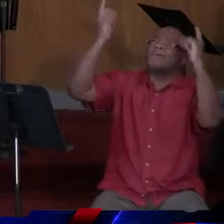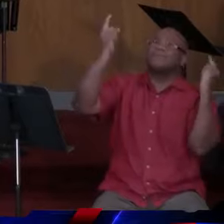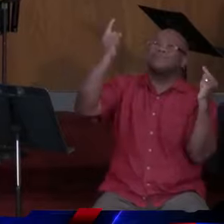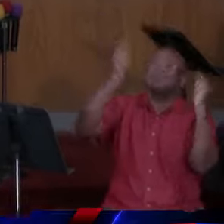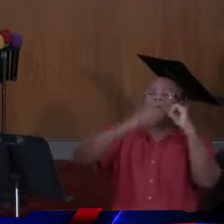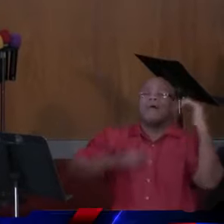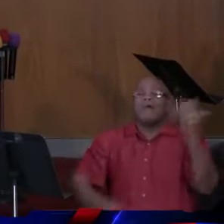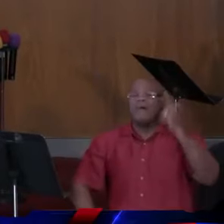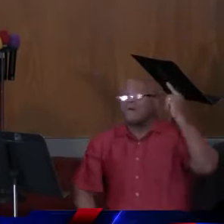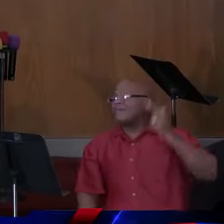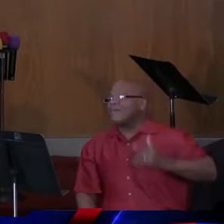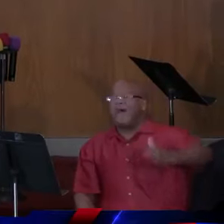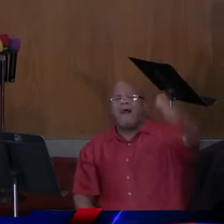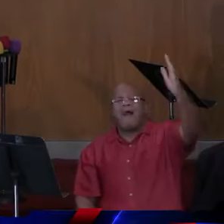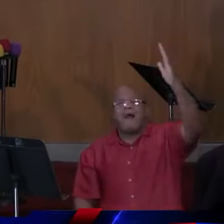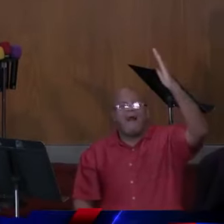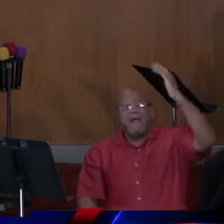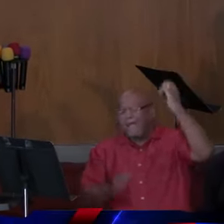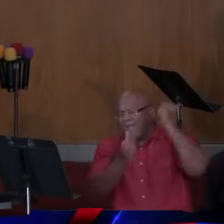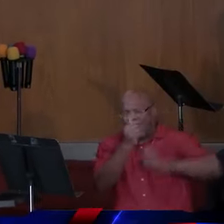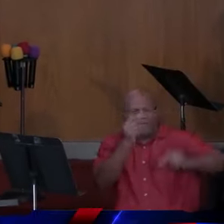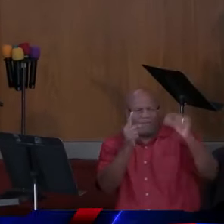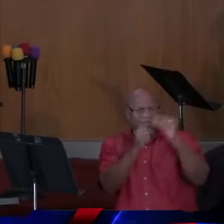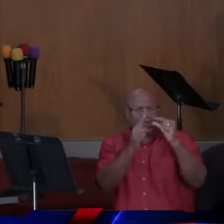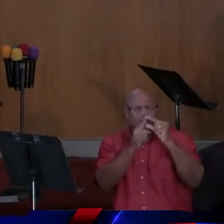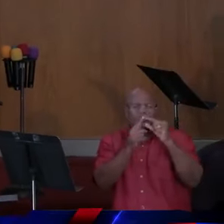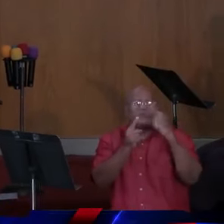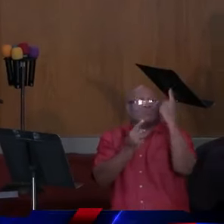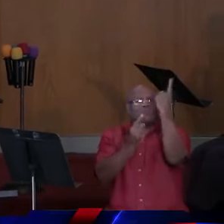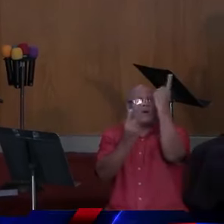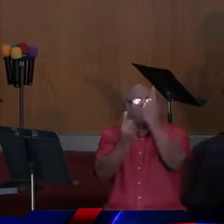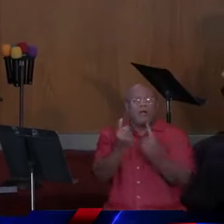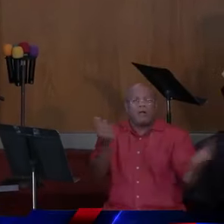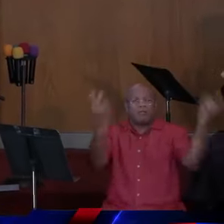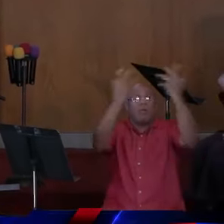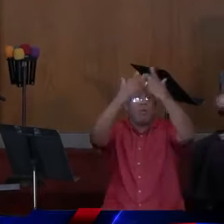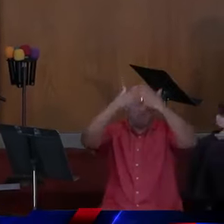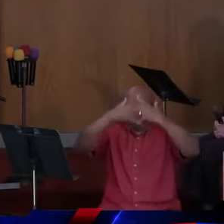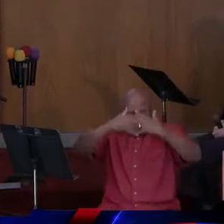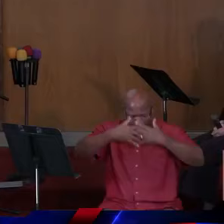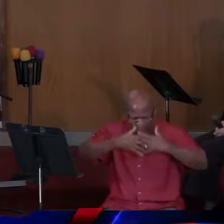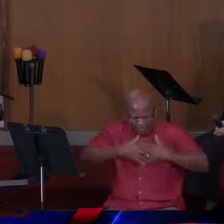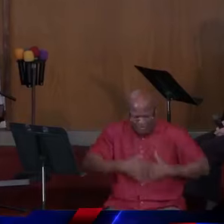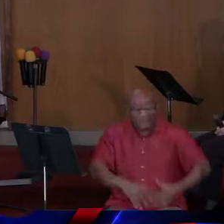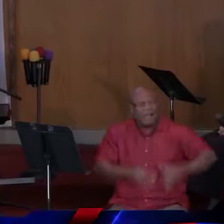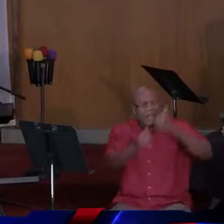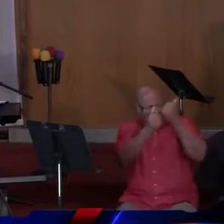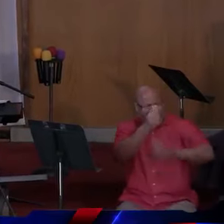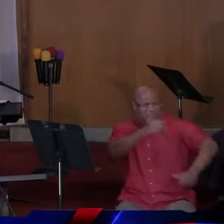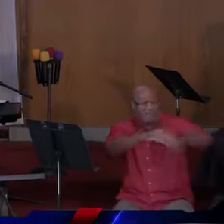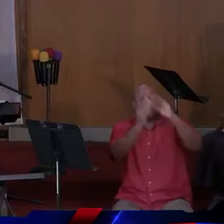our God. Every word of worship with one accord.